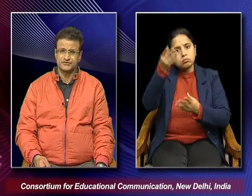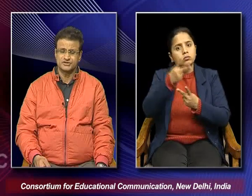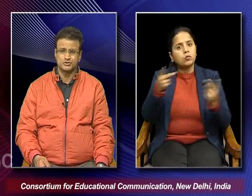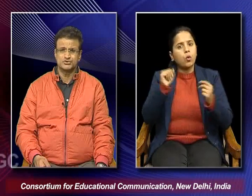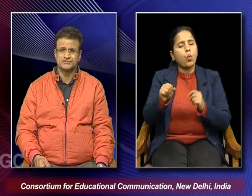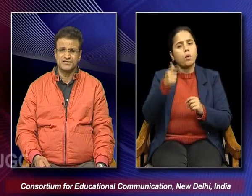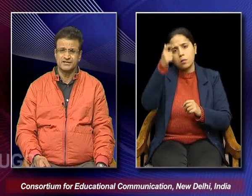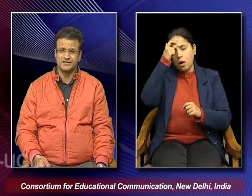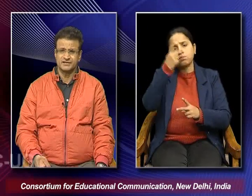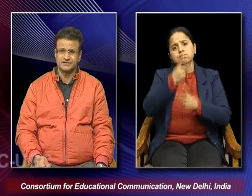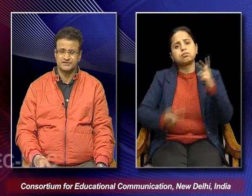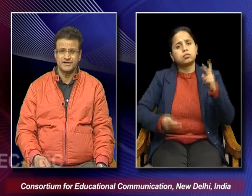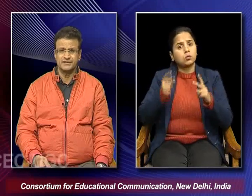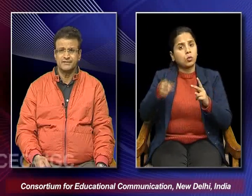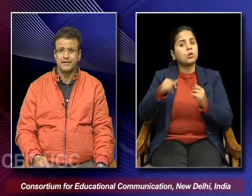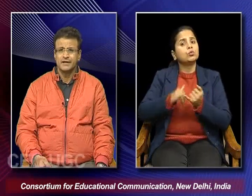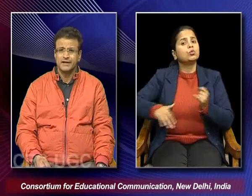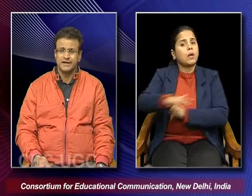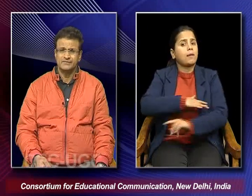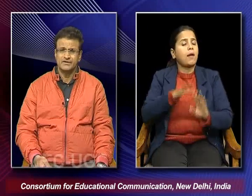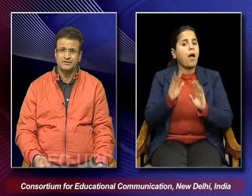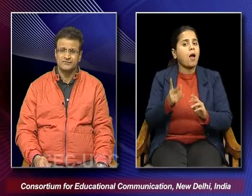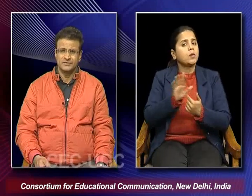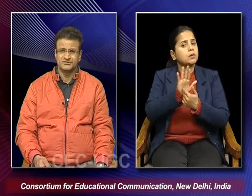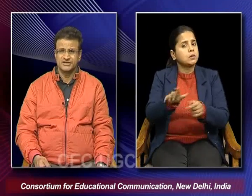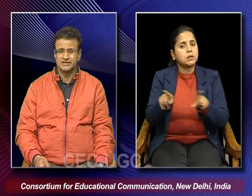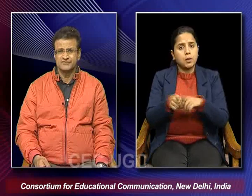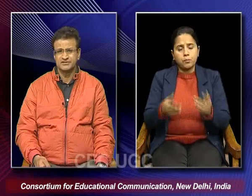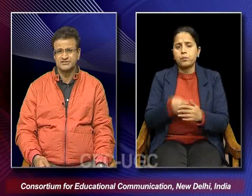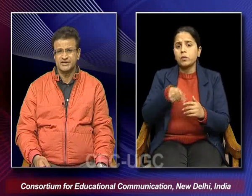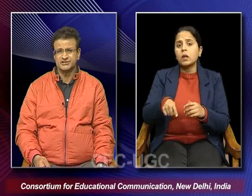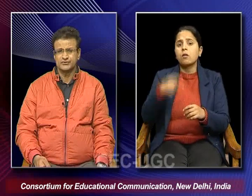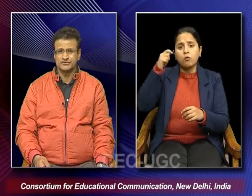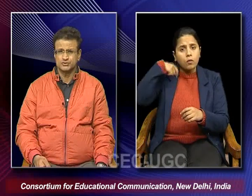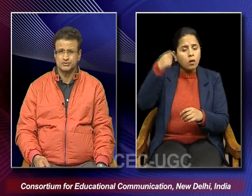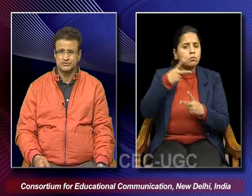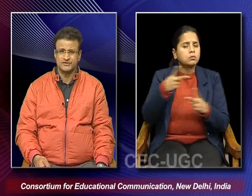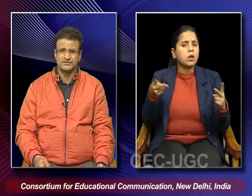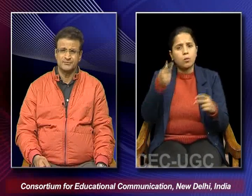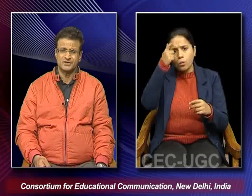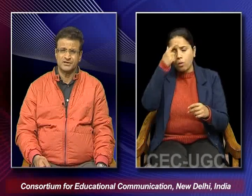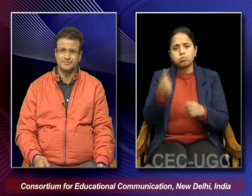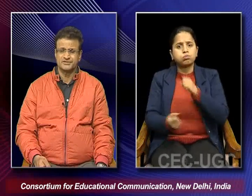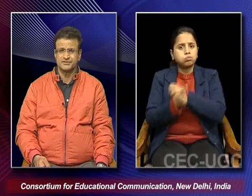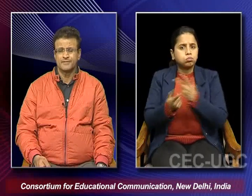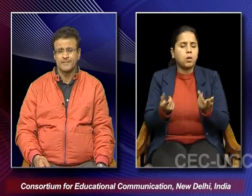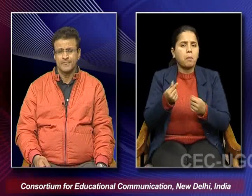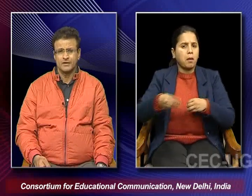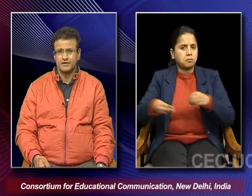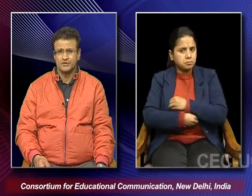of issues which are there in the society. And when film is dealing with these kinds of issues, for example